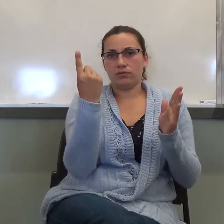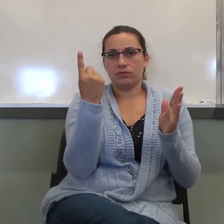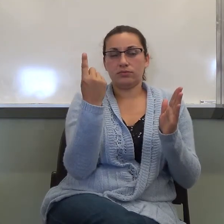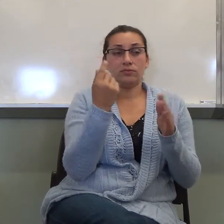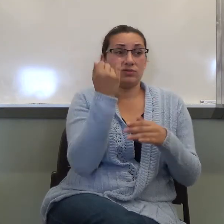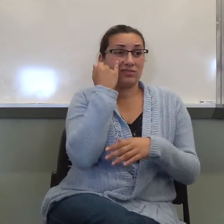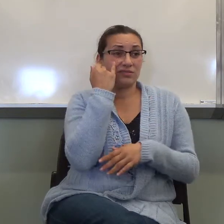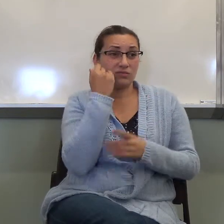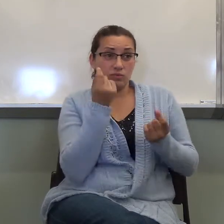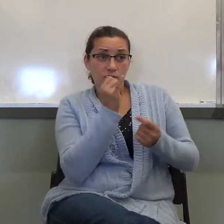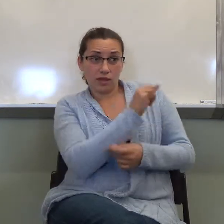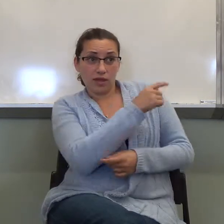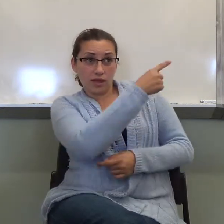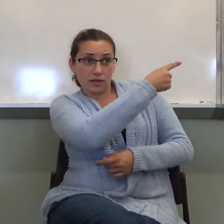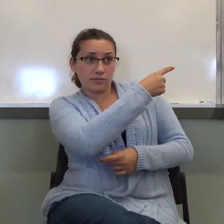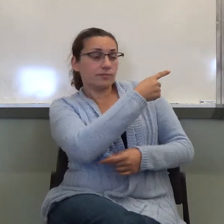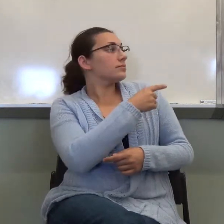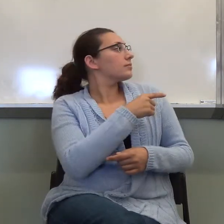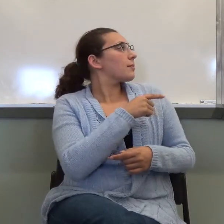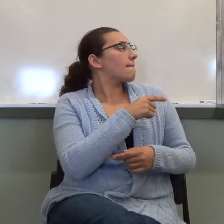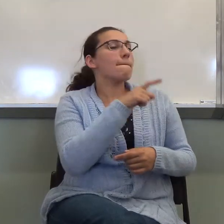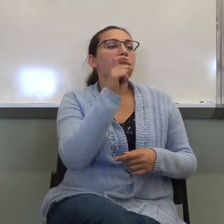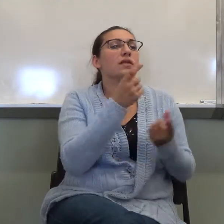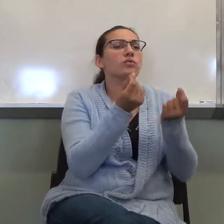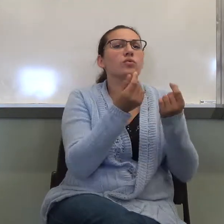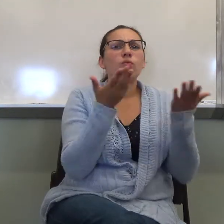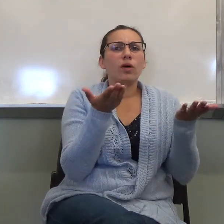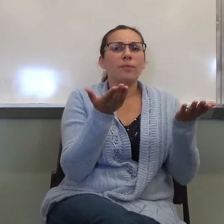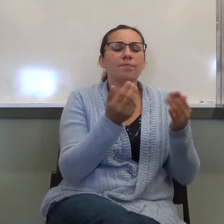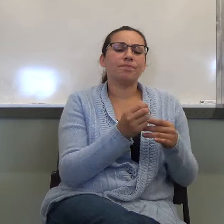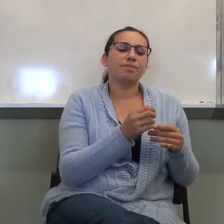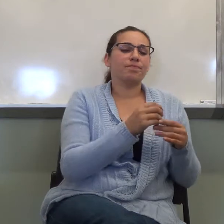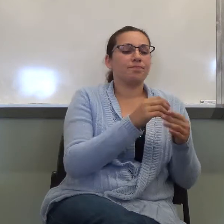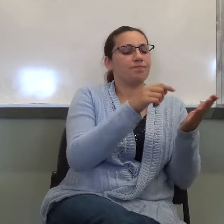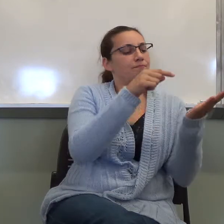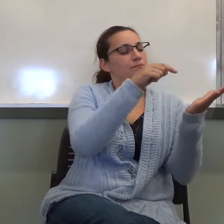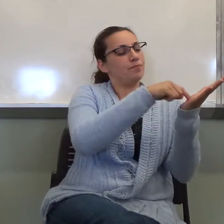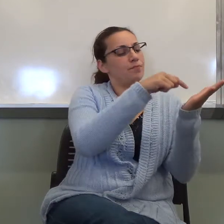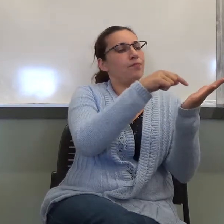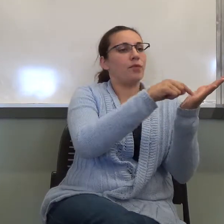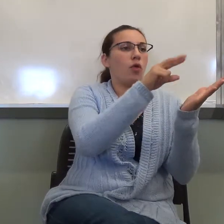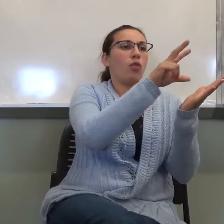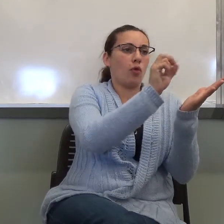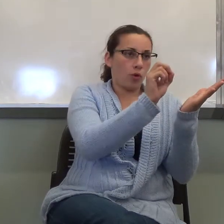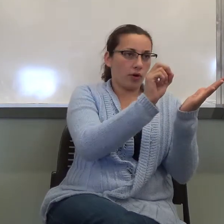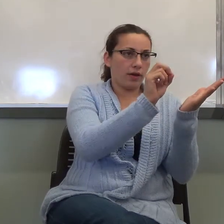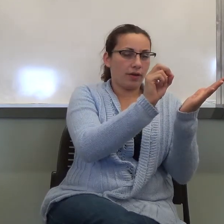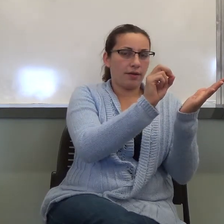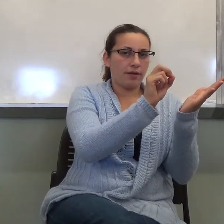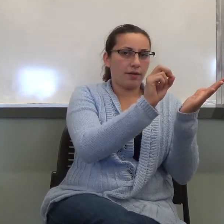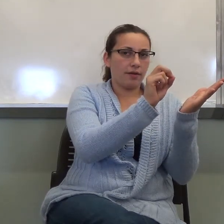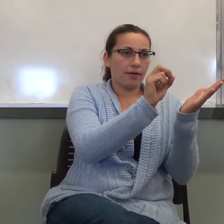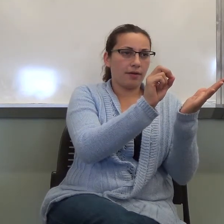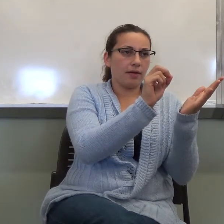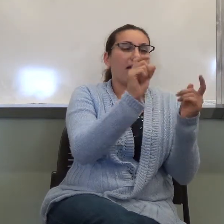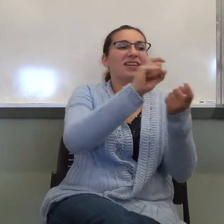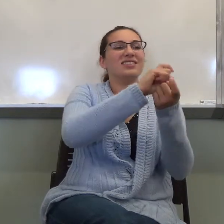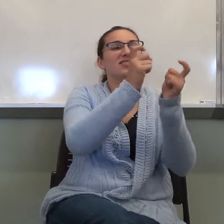this, here's what you'd have to do for this. You'd have to put in 30, and then what's called a change sign button.